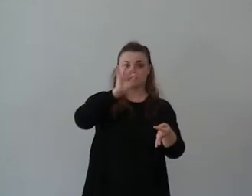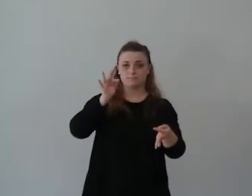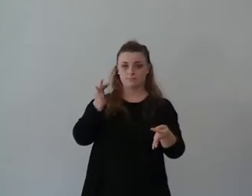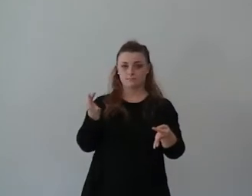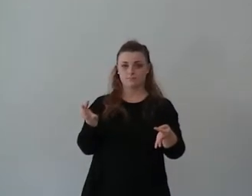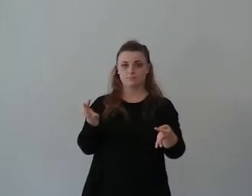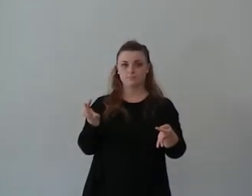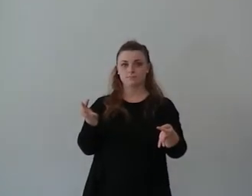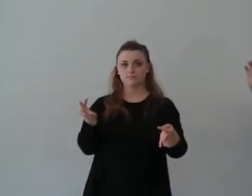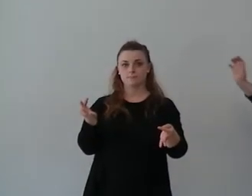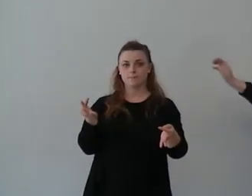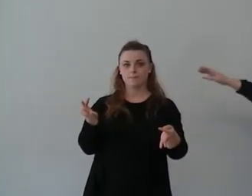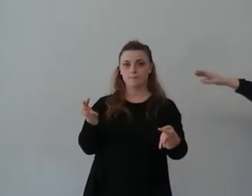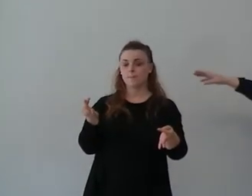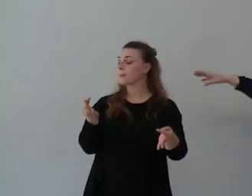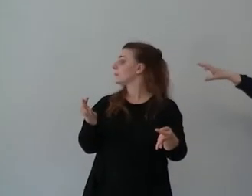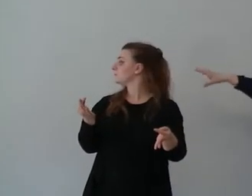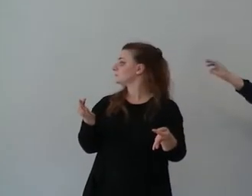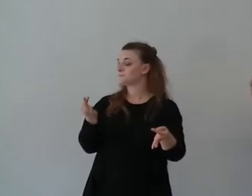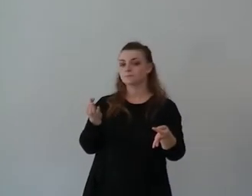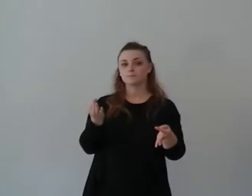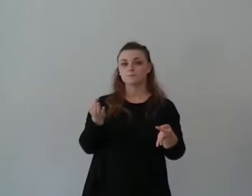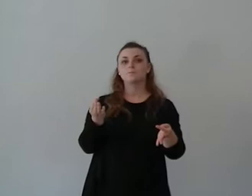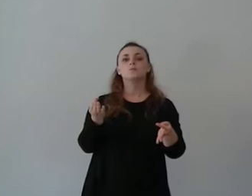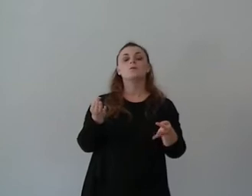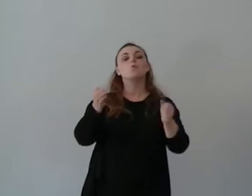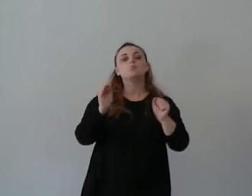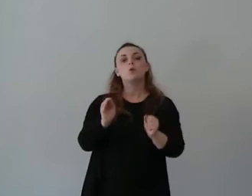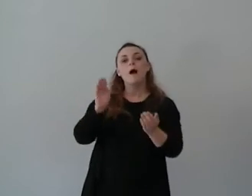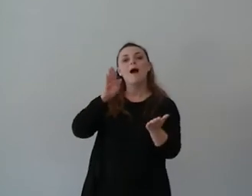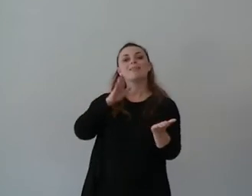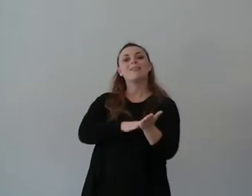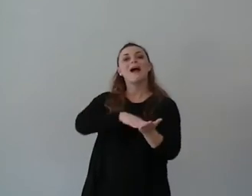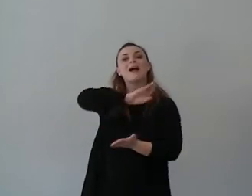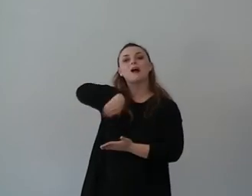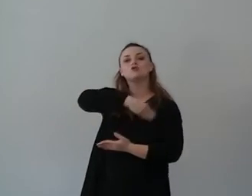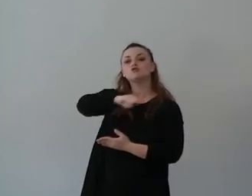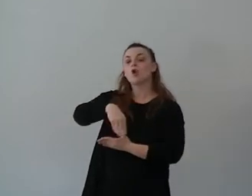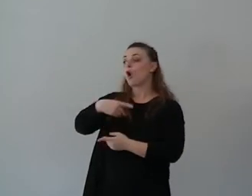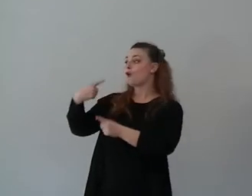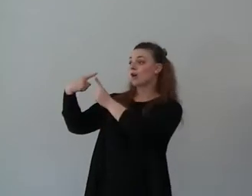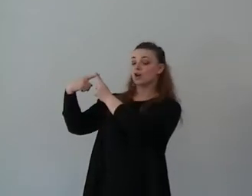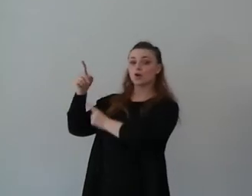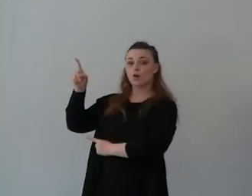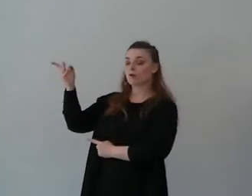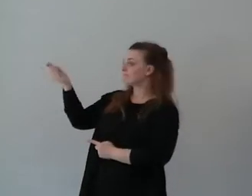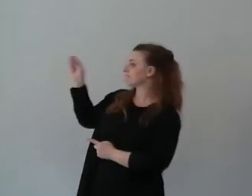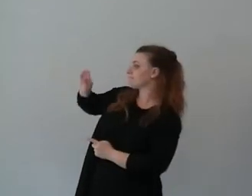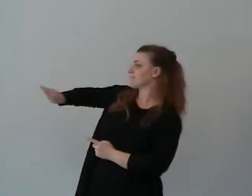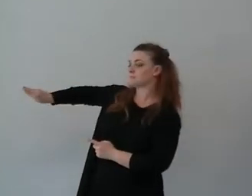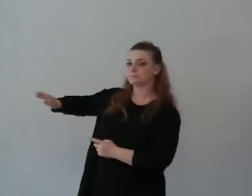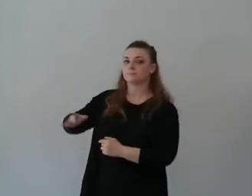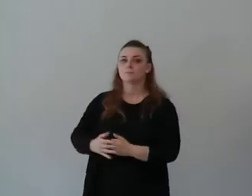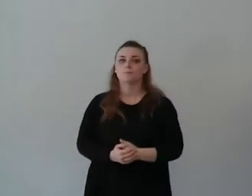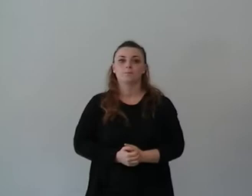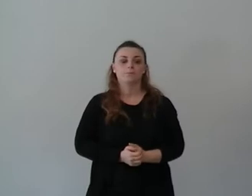E andrete a metterlo fisicamente sotto la croce lì sul muro. And then I want you to say, a real